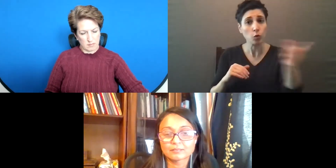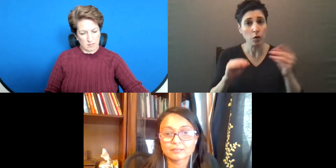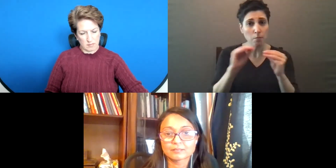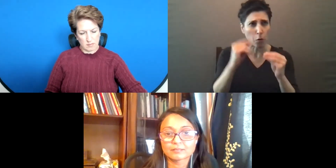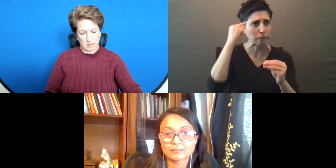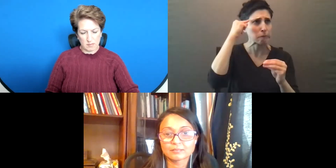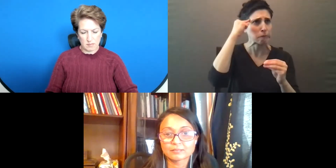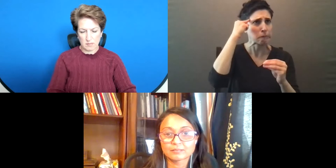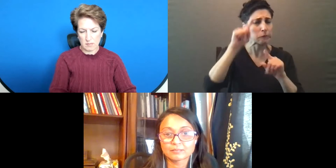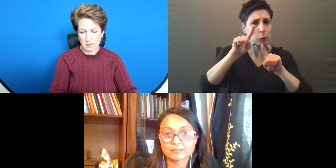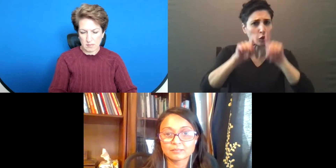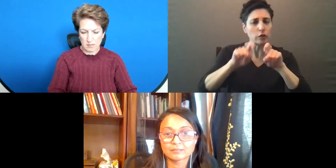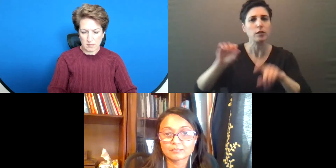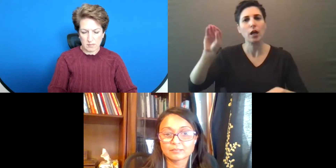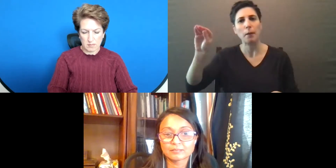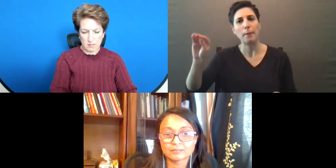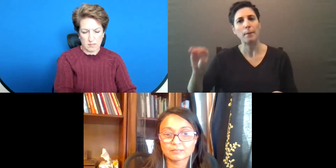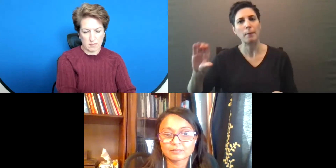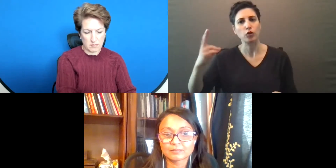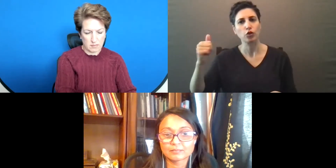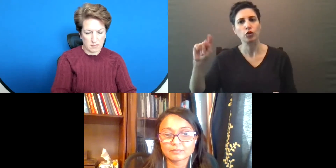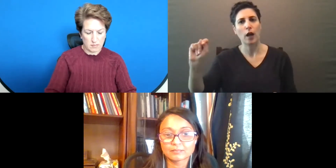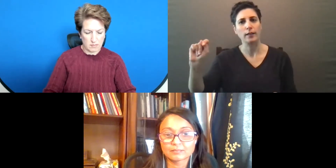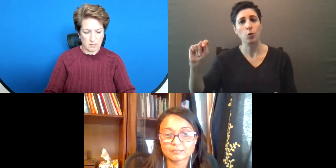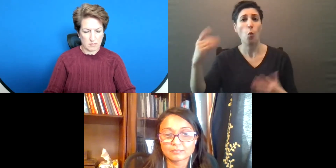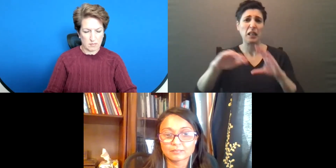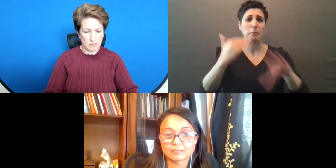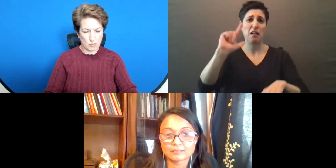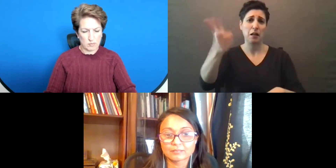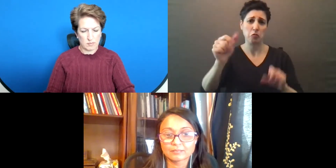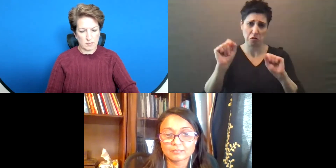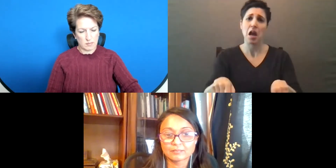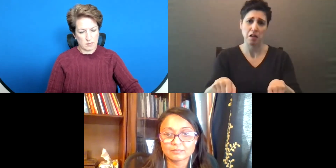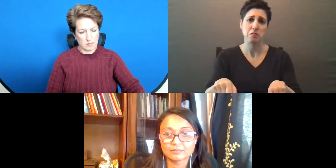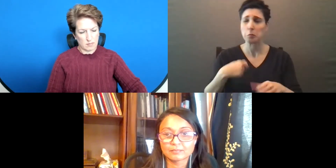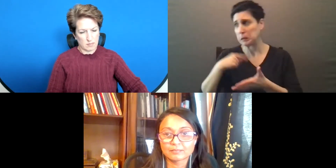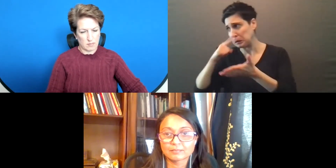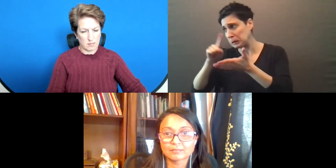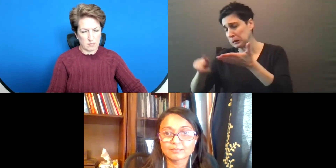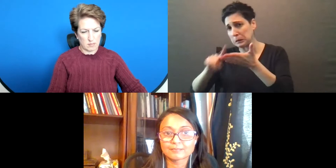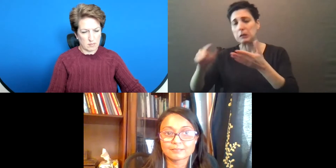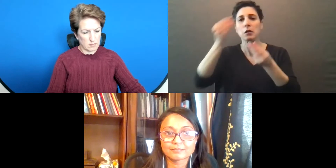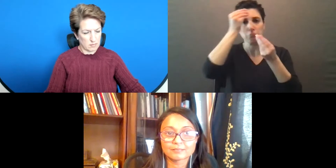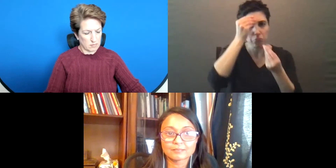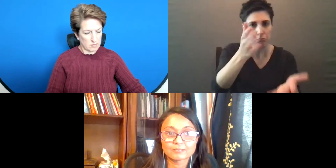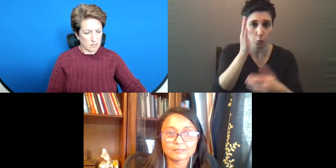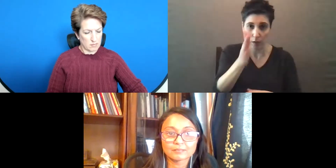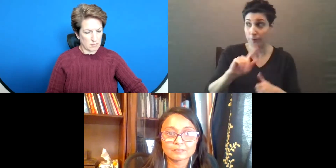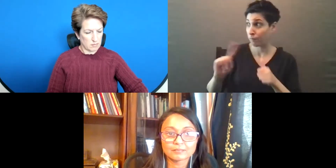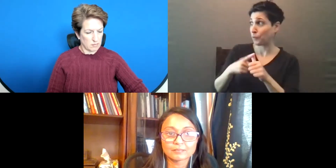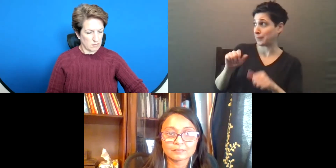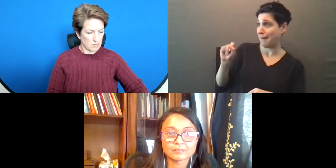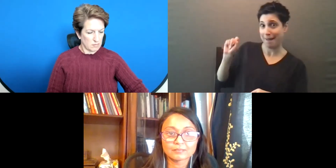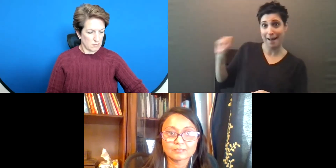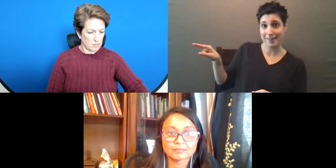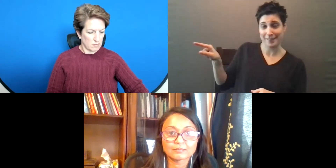the chat or send them by email later in case we can still support you to have them answered. So the first question that we have for you